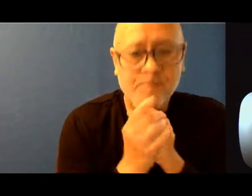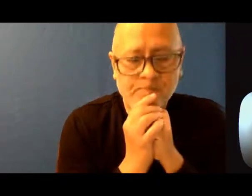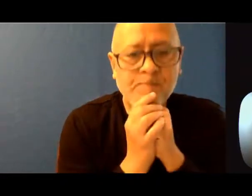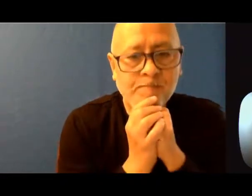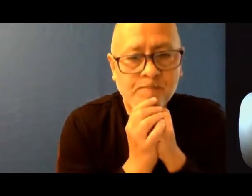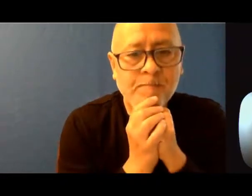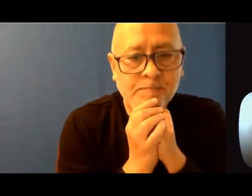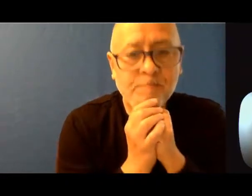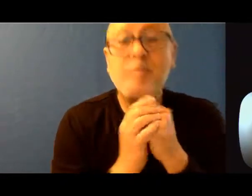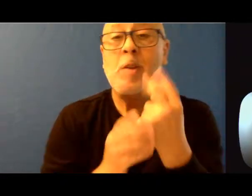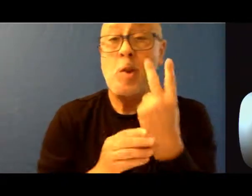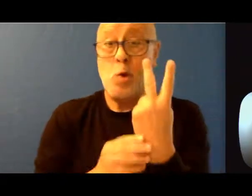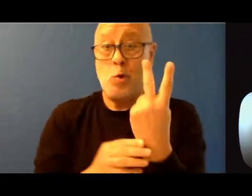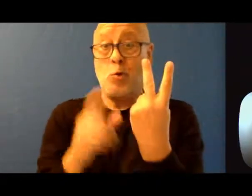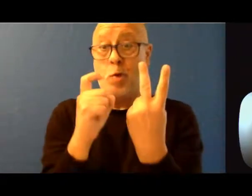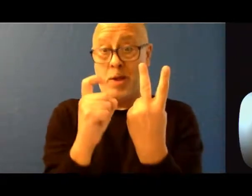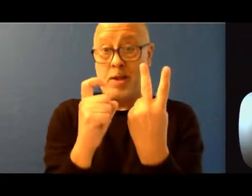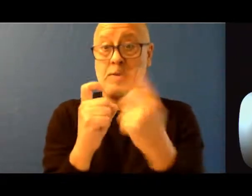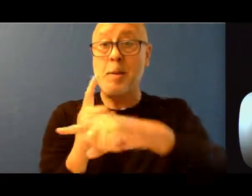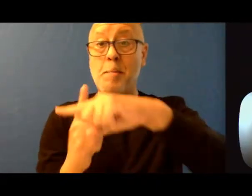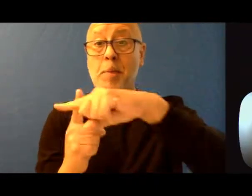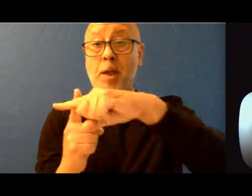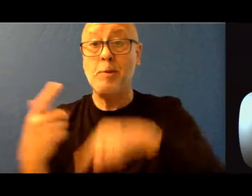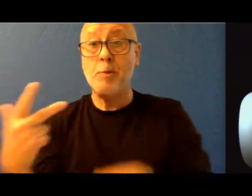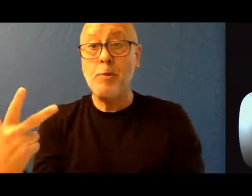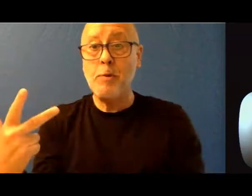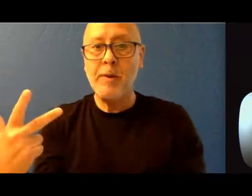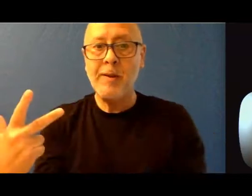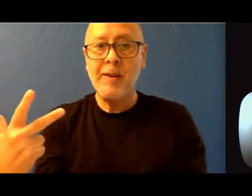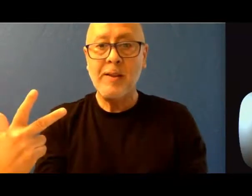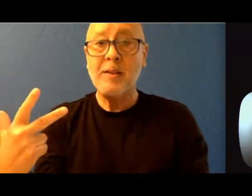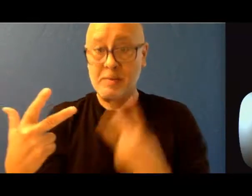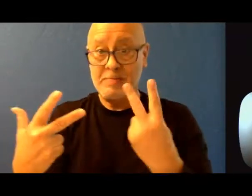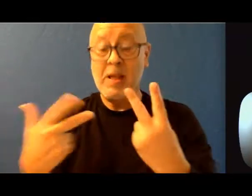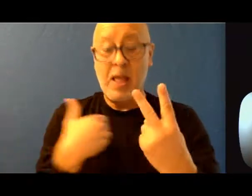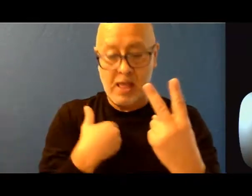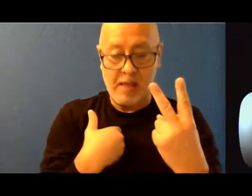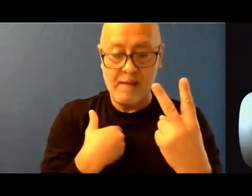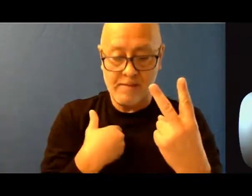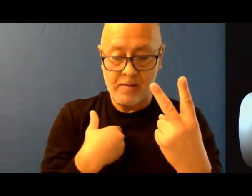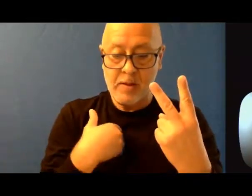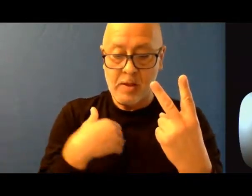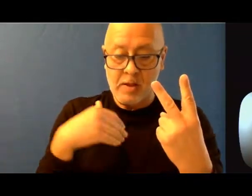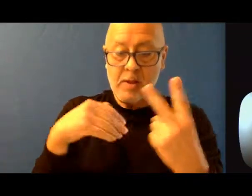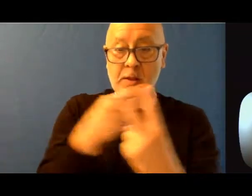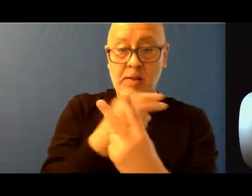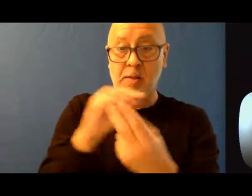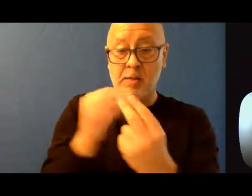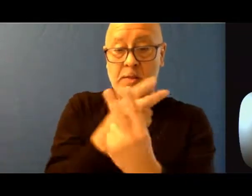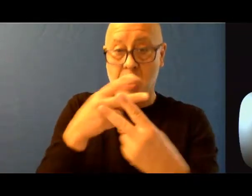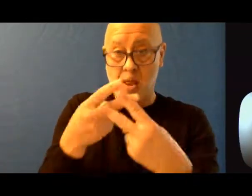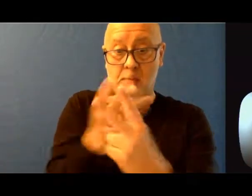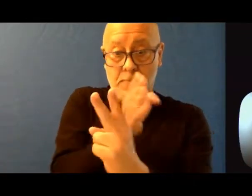2x plus 3. So you can see I have a coefficient, I have a